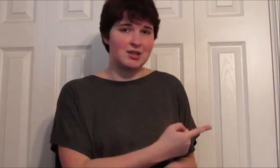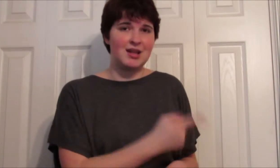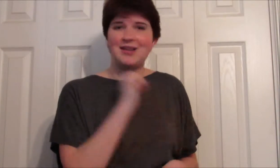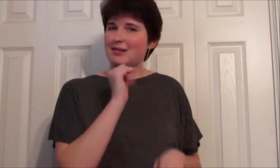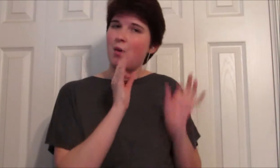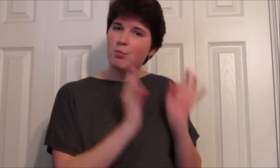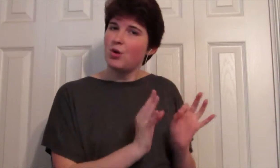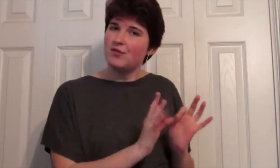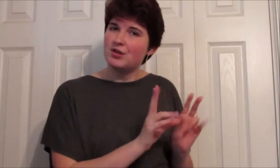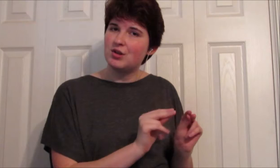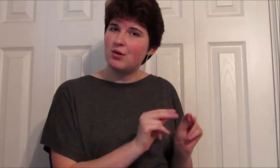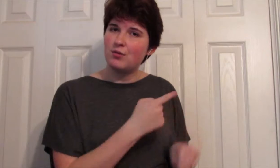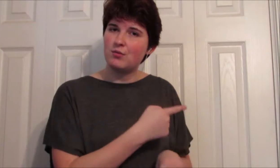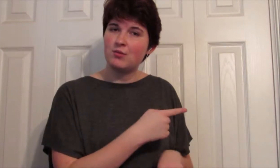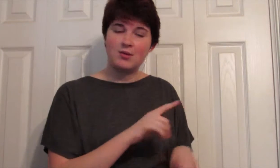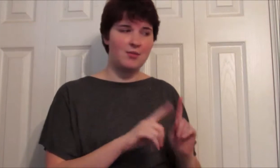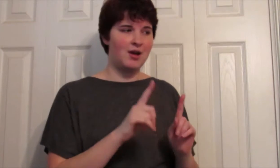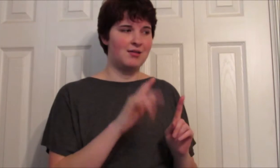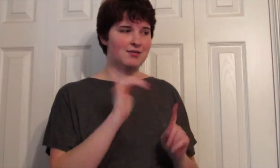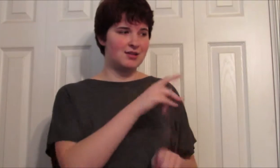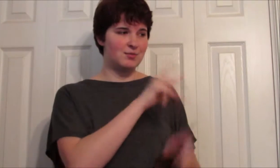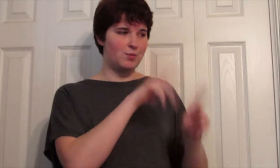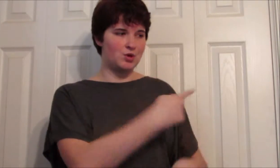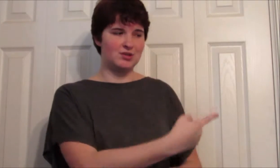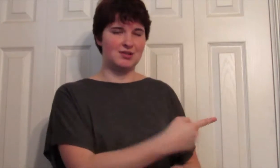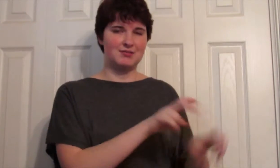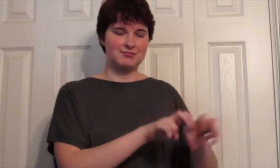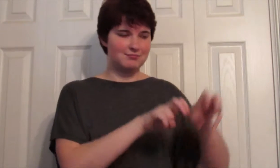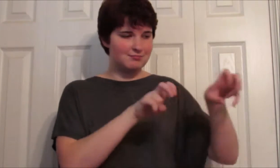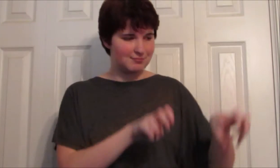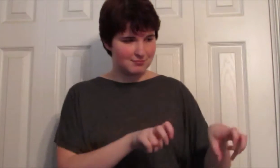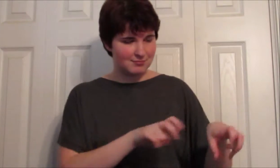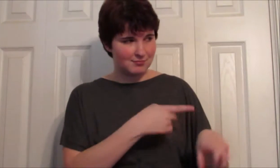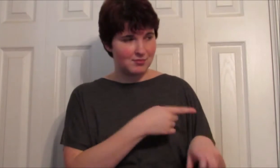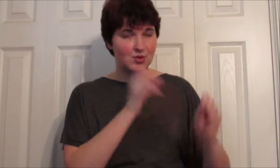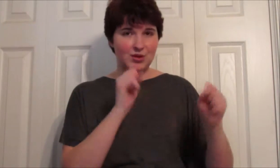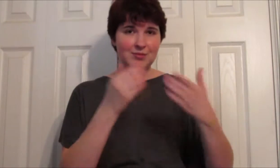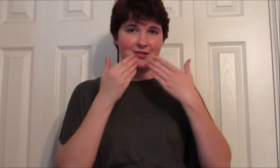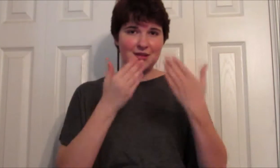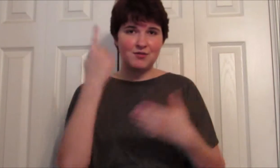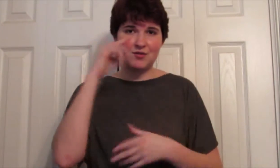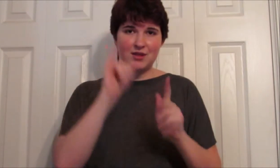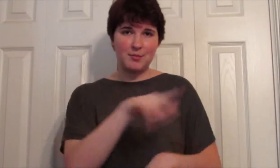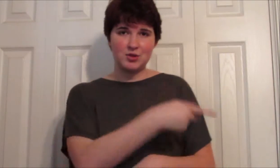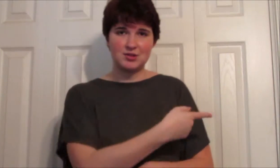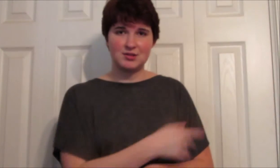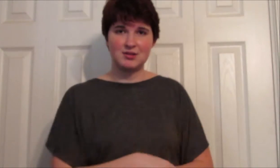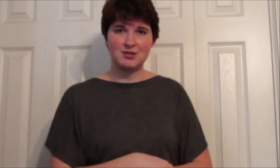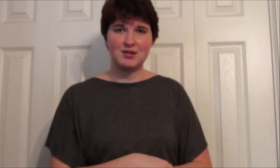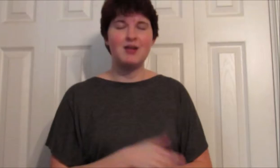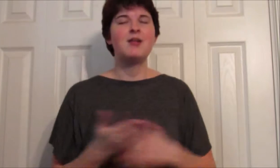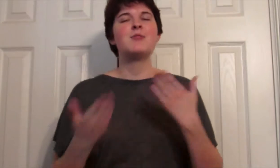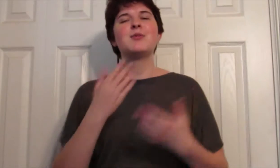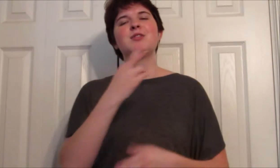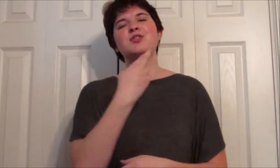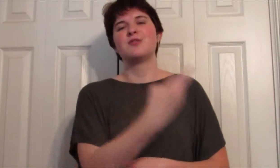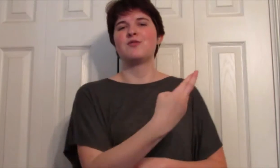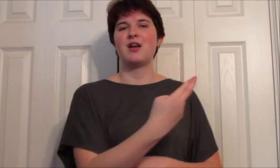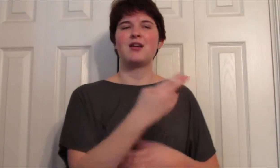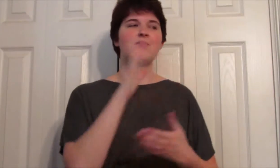be. There is someone right there next to your hand that you can be thankful for. Maybe it's a good friend or a spouse or